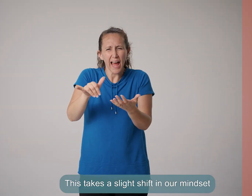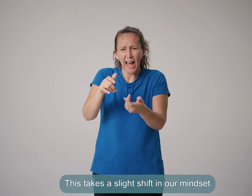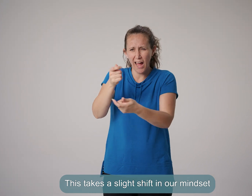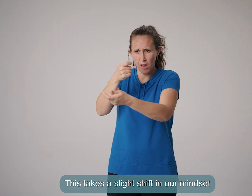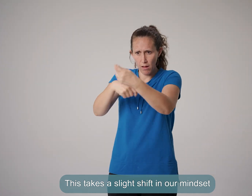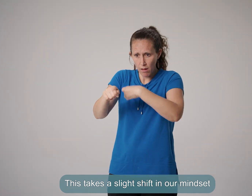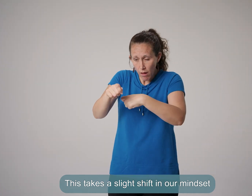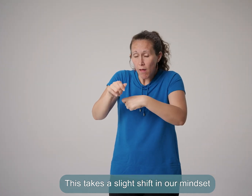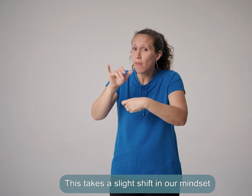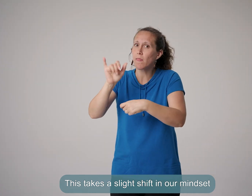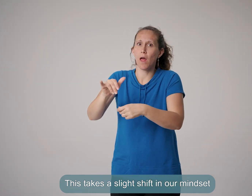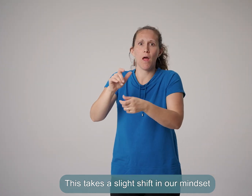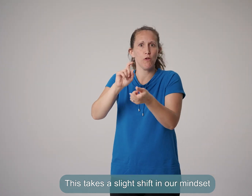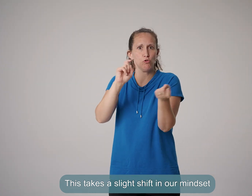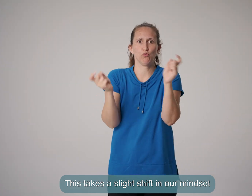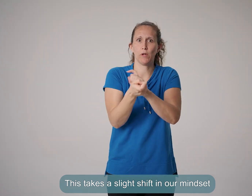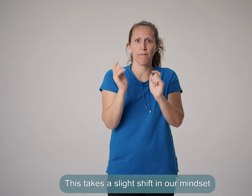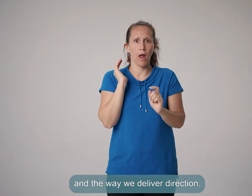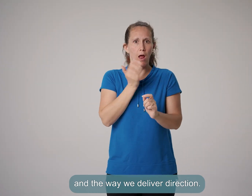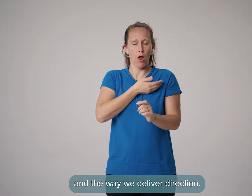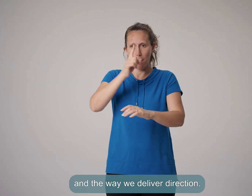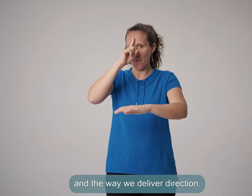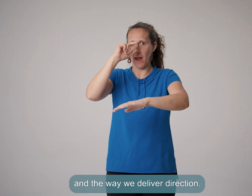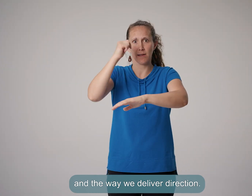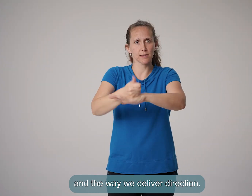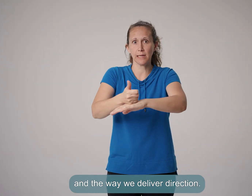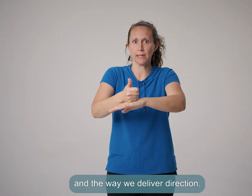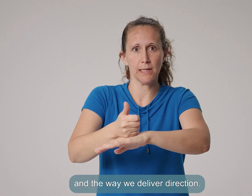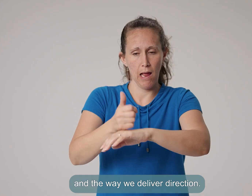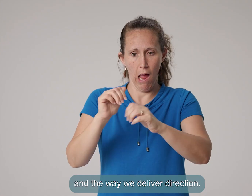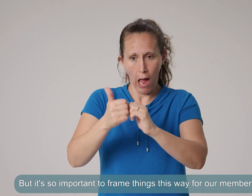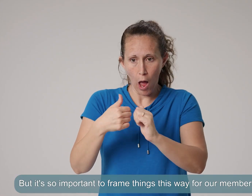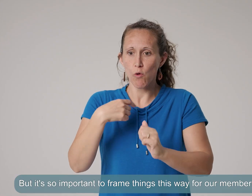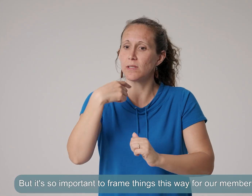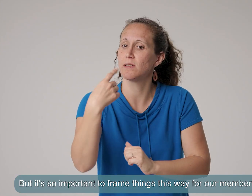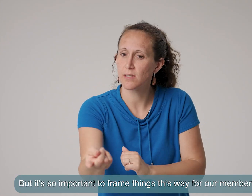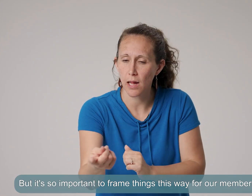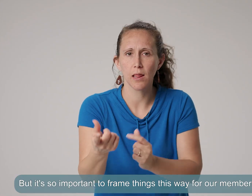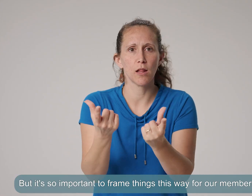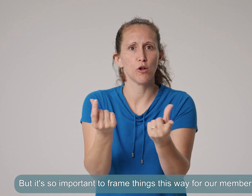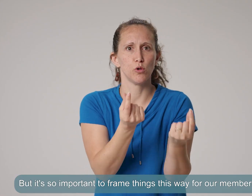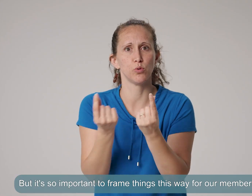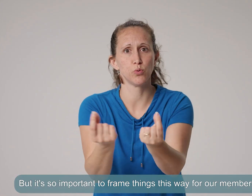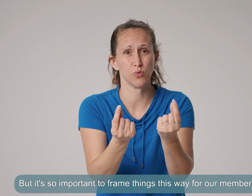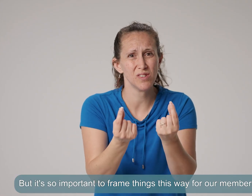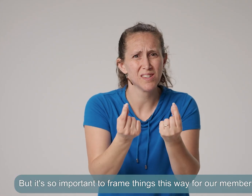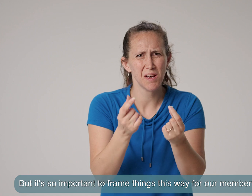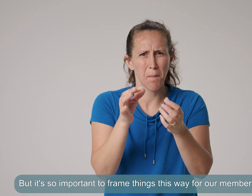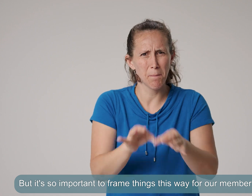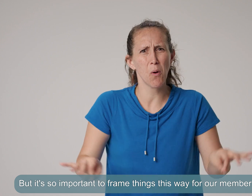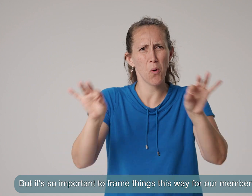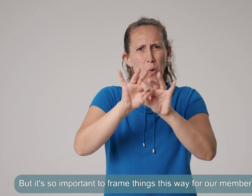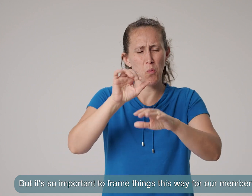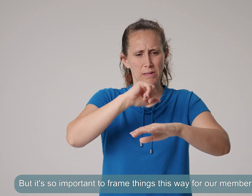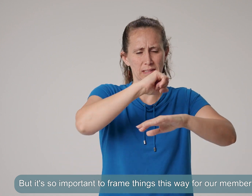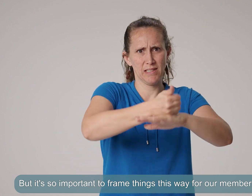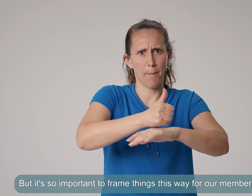This takes a slight shift in our mindset and the way we deliver direction, but it's so important to frame things this way for our members